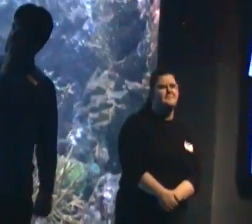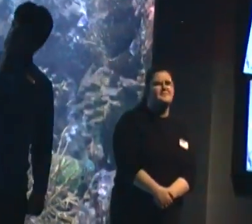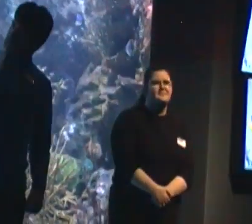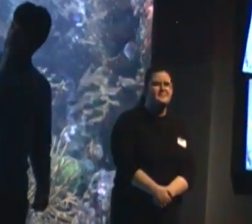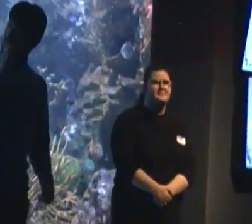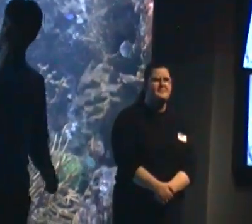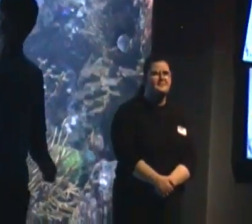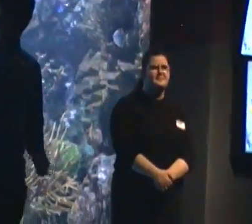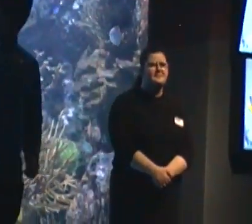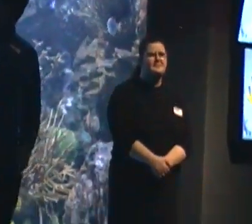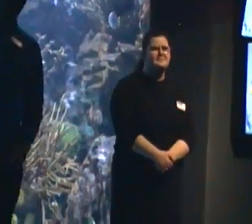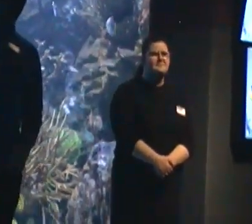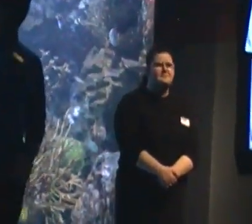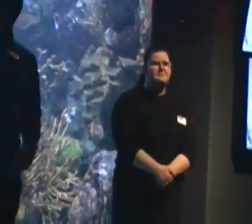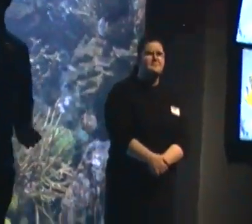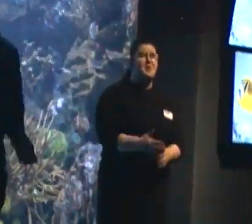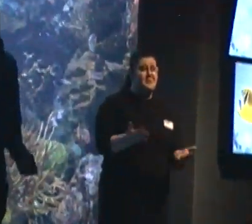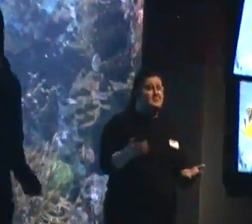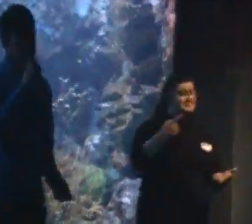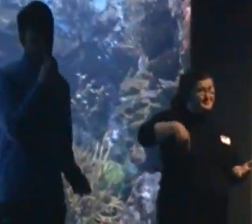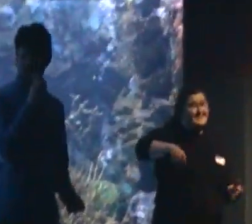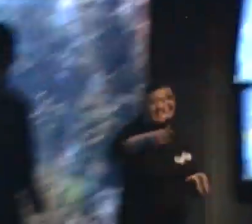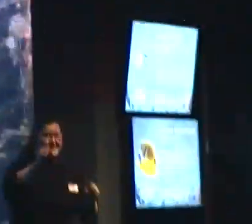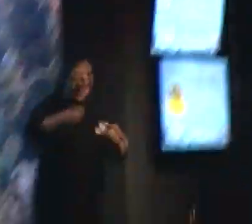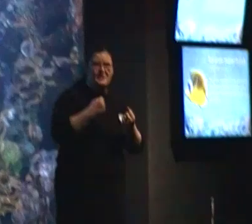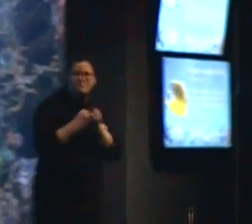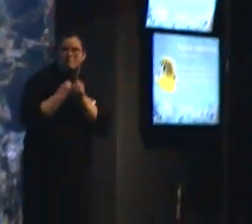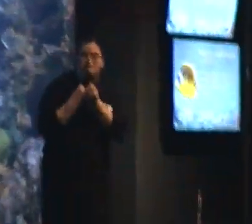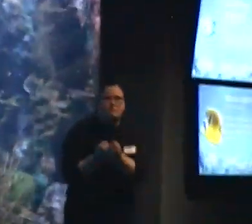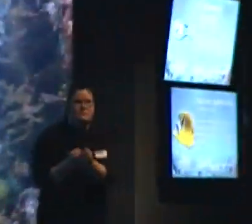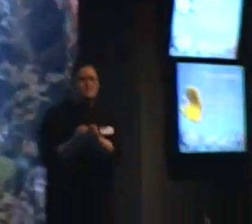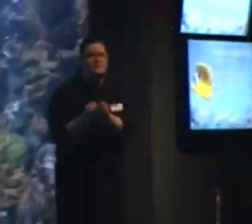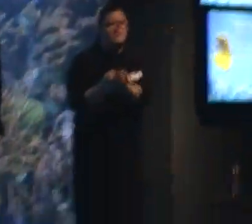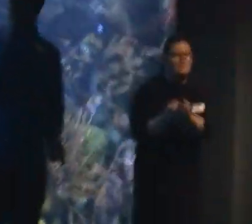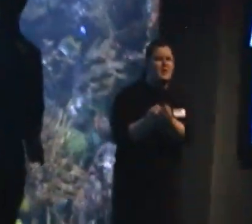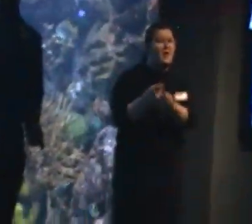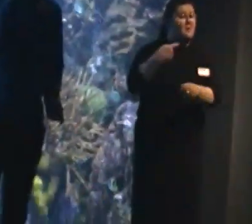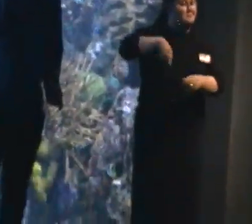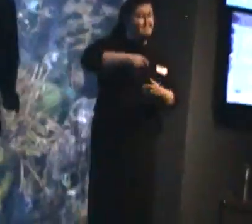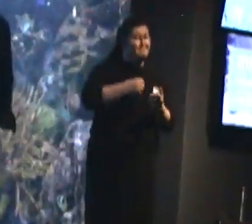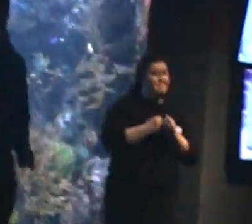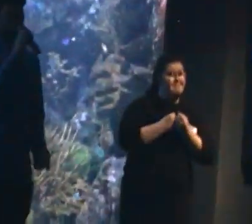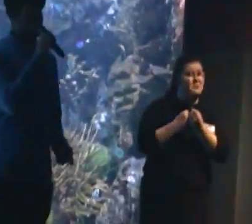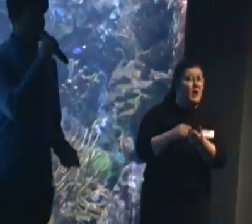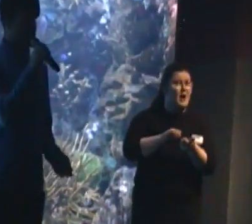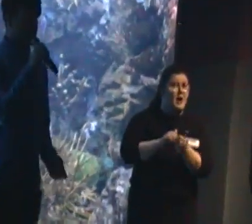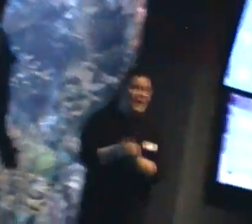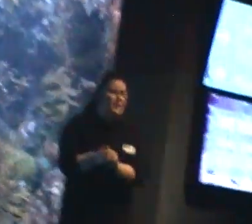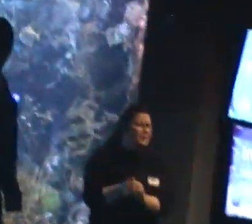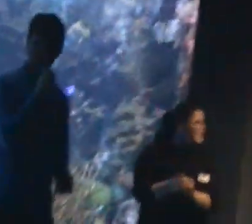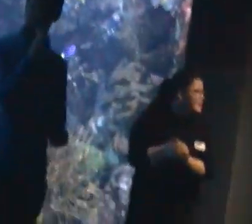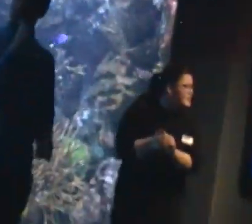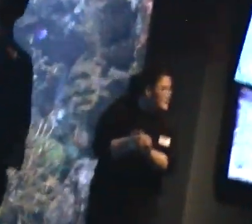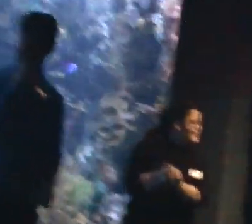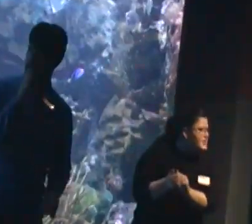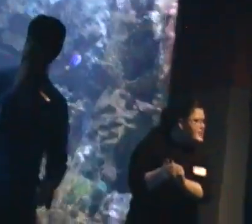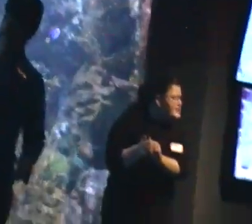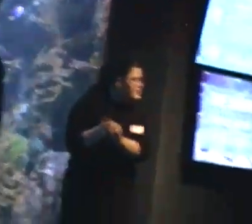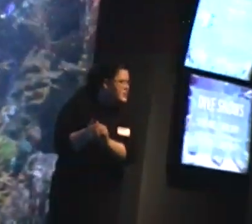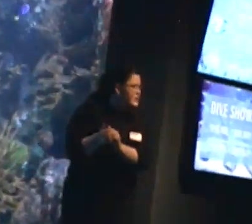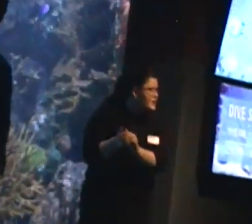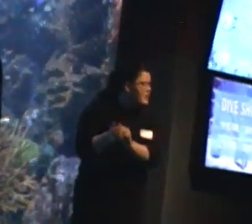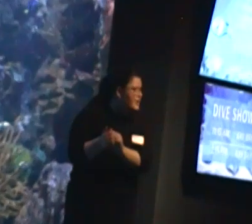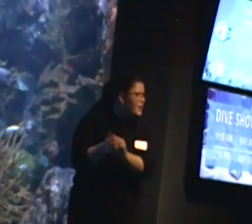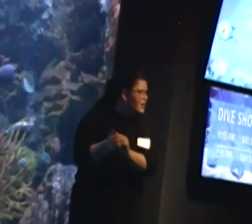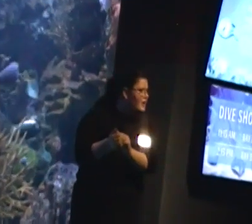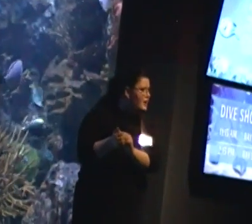Thankfully, there are things that we can do to help, though. Staying up to date and educating on climate change is a big one, and using your voice to educate other people on